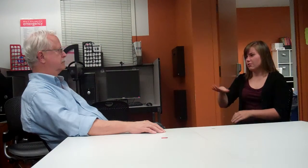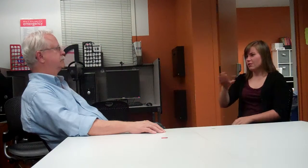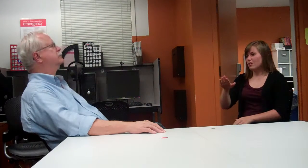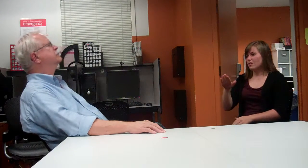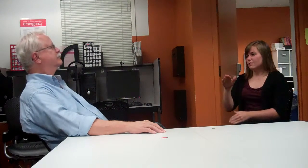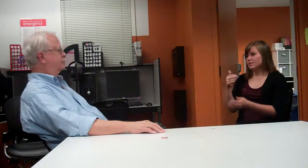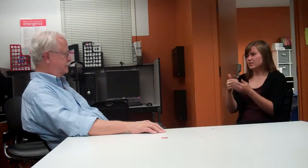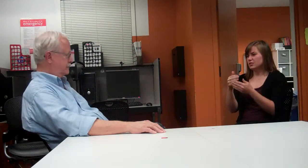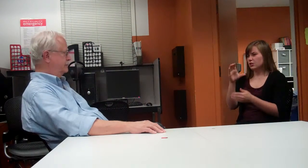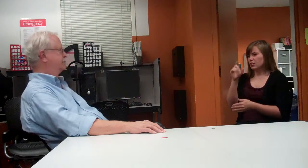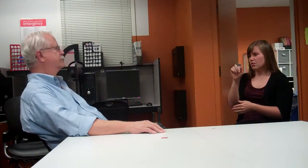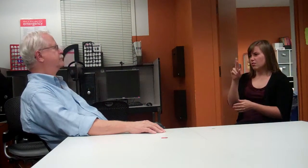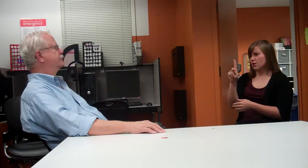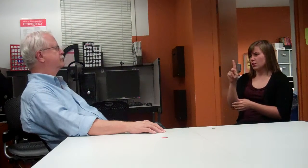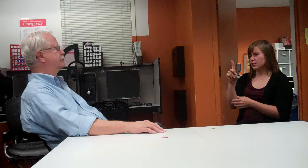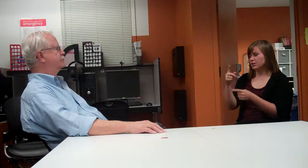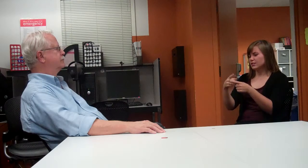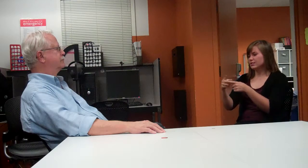and Division, more over by like State and Elm.